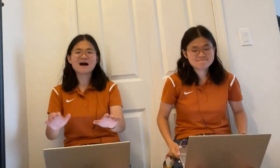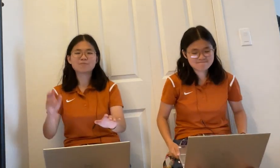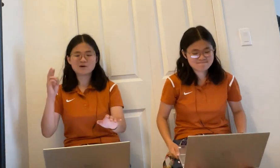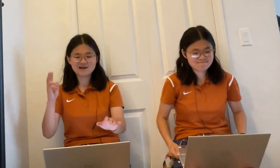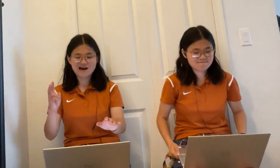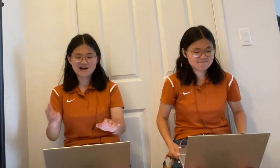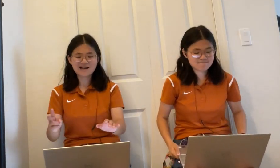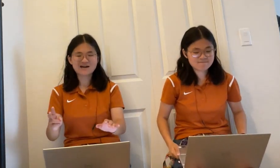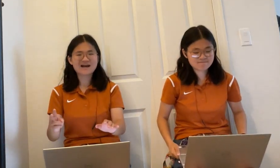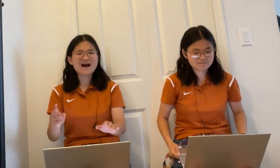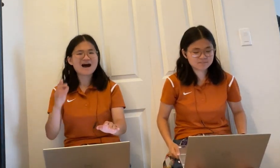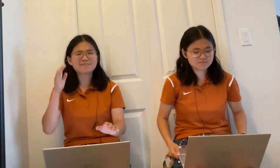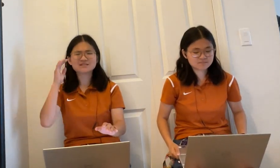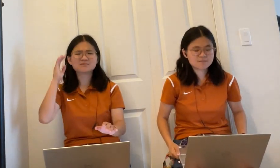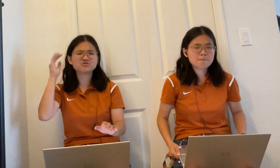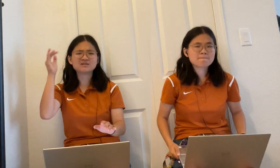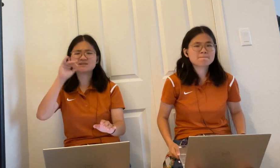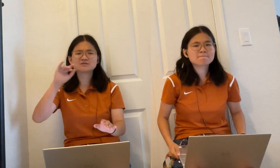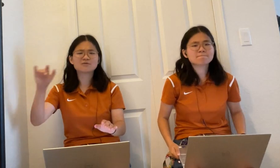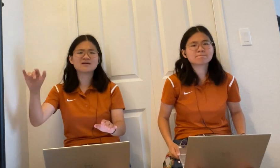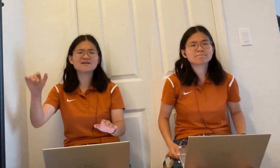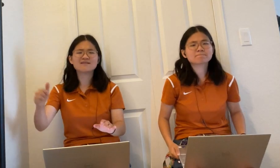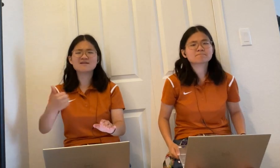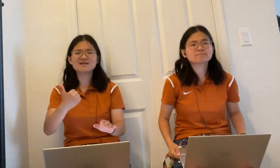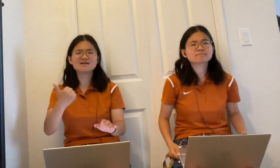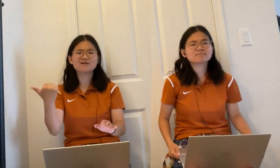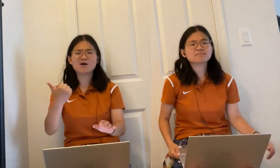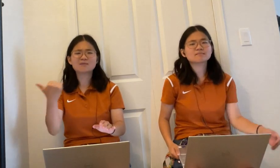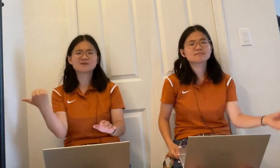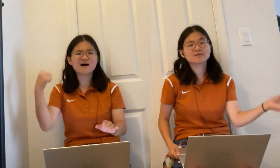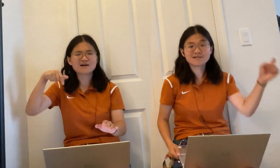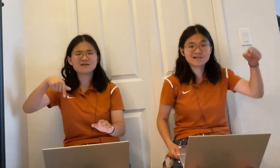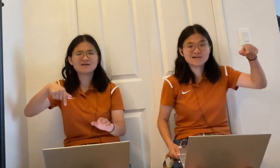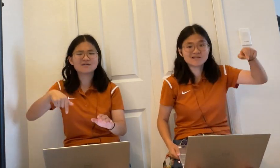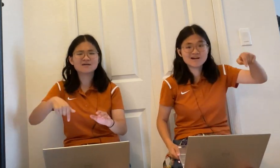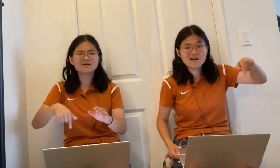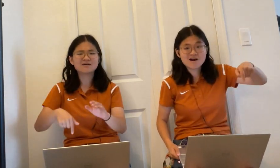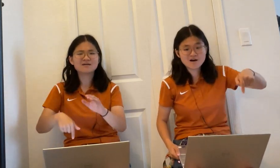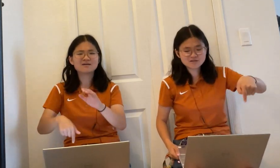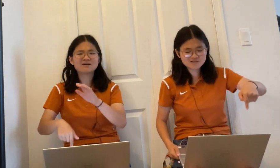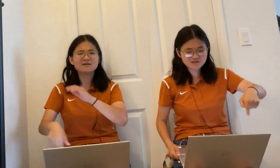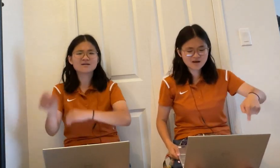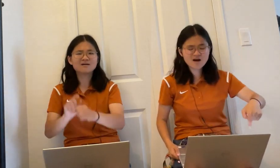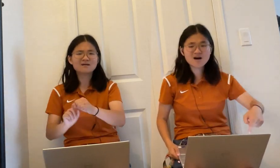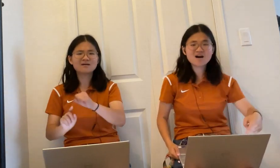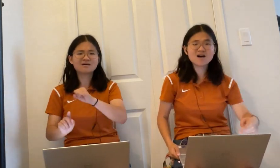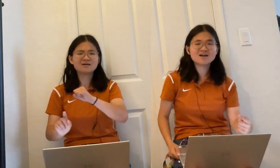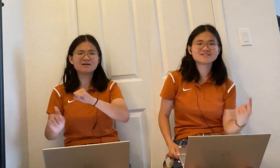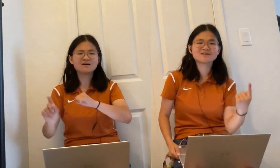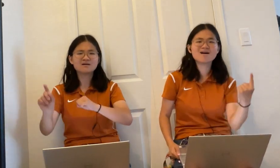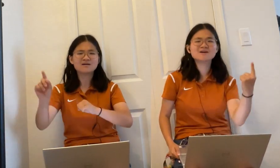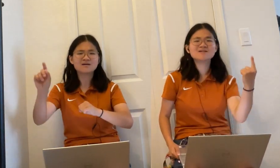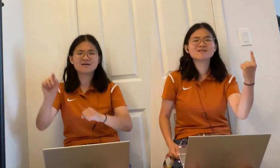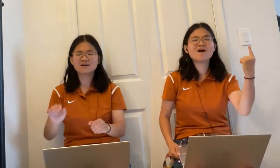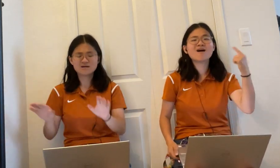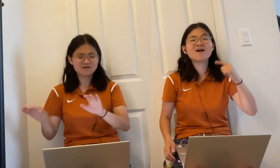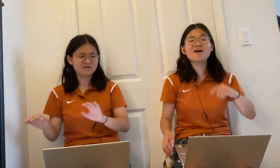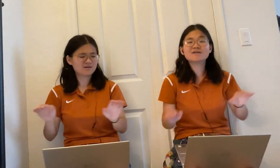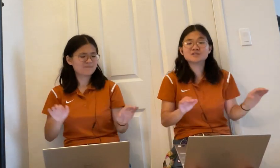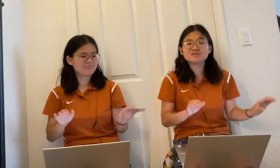we are in love. How much the dream is, don't hit the alarm clock. Under the lights, coming along, she's still